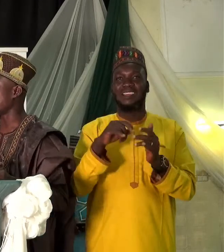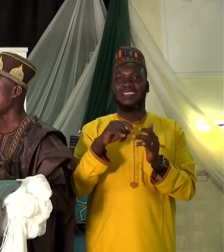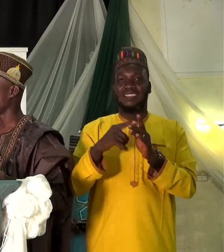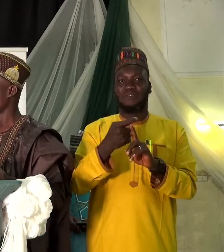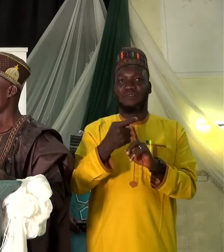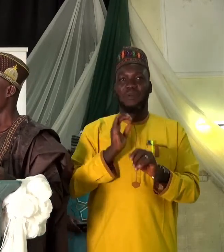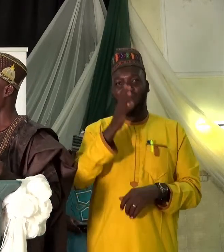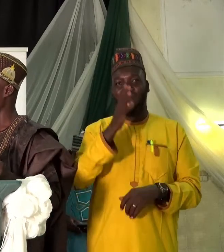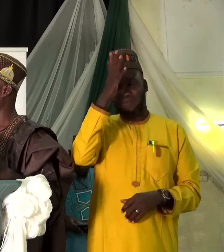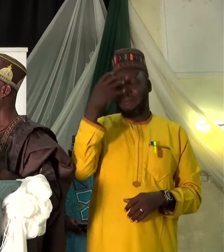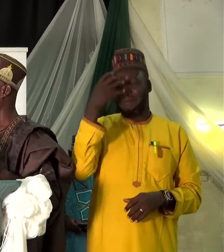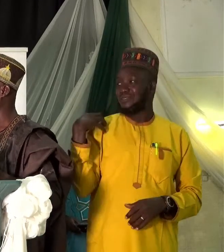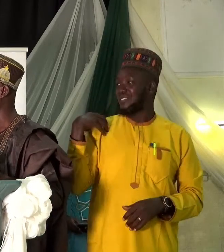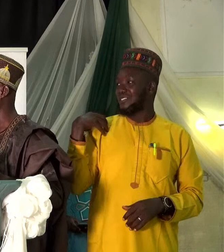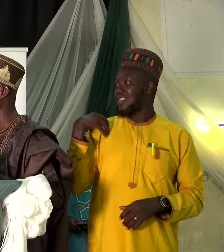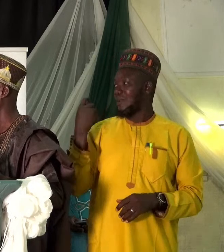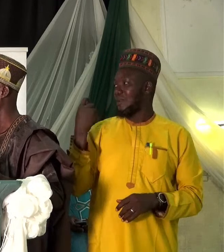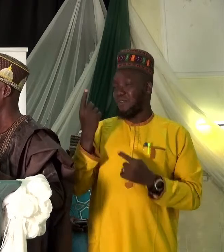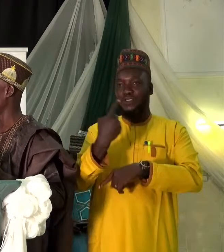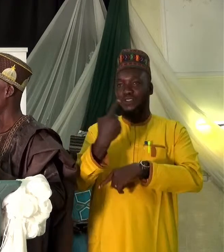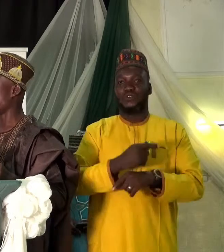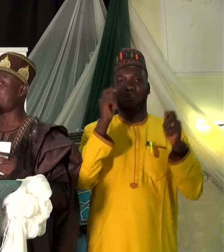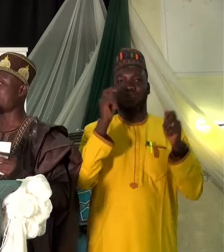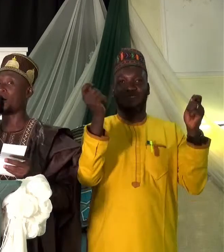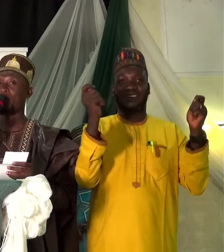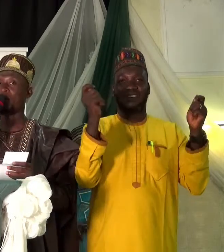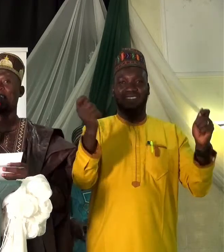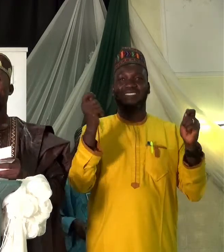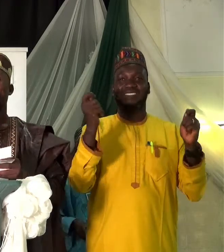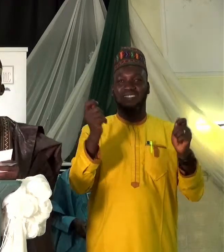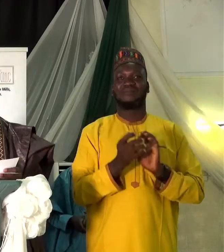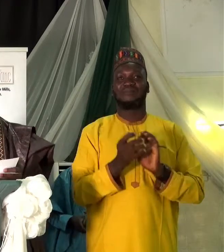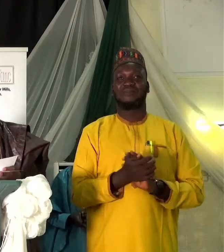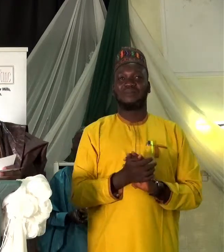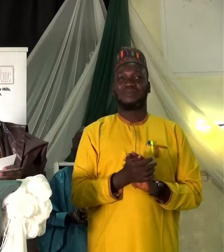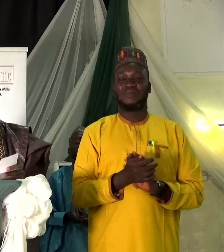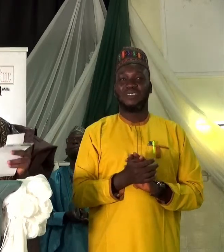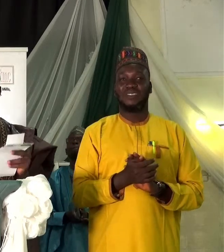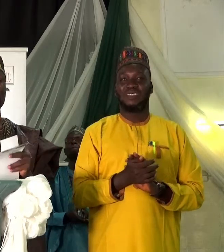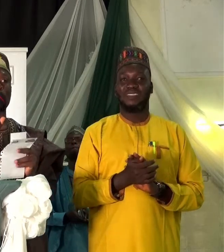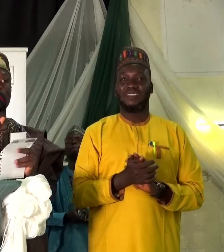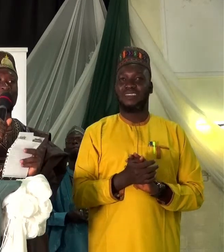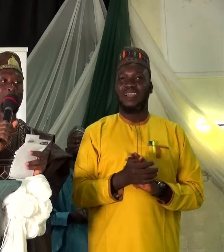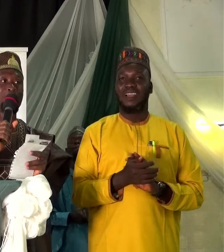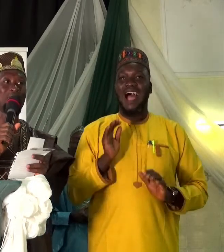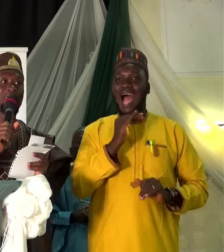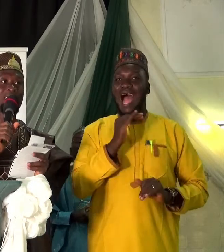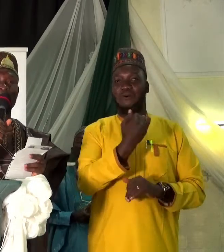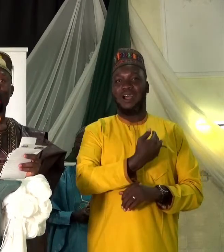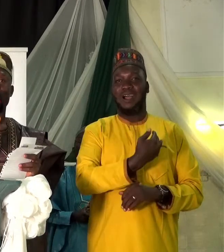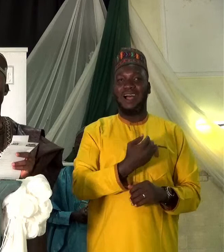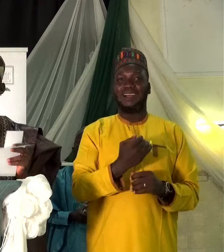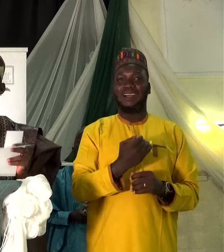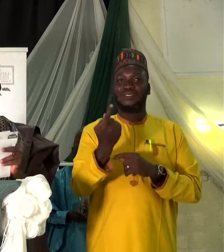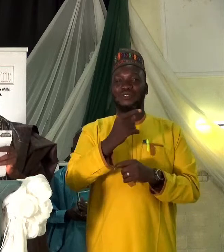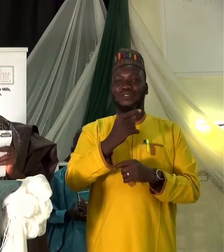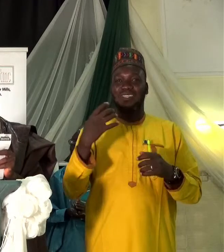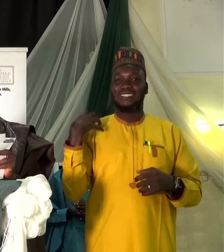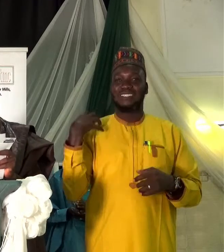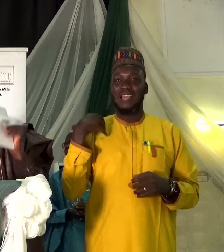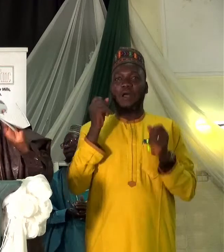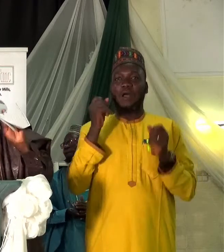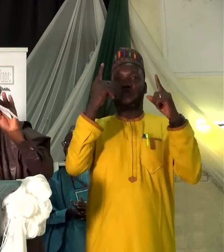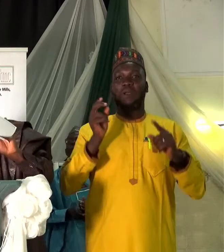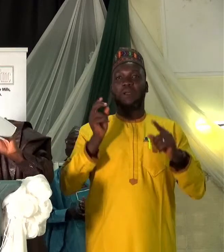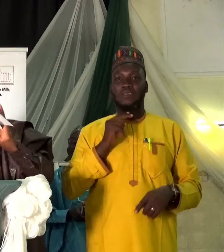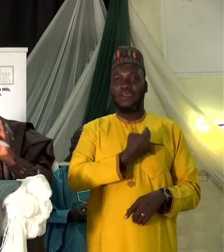chairman fun ojo temi mo si nbe nbe chairman wa wallahi won surprise me be ni wallahi la rabbi